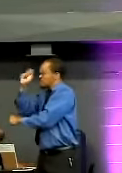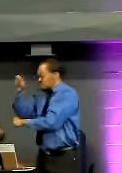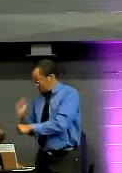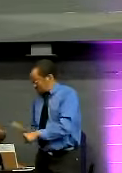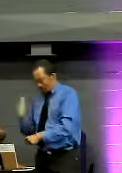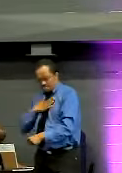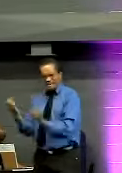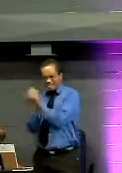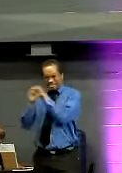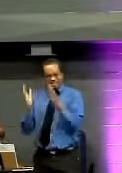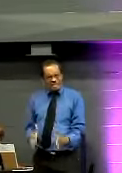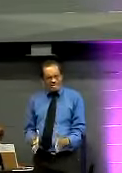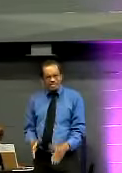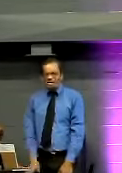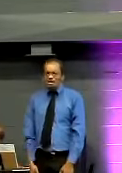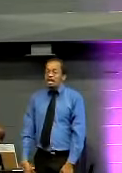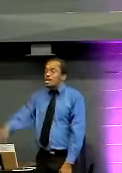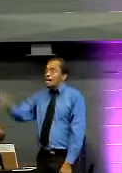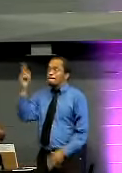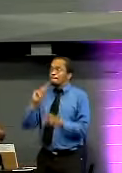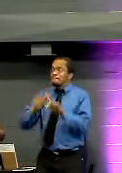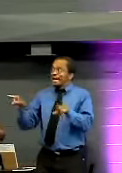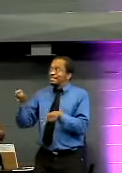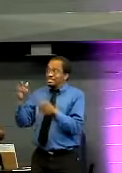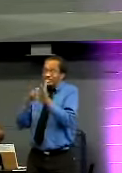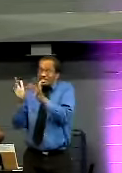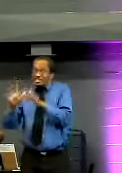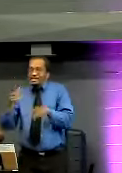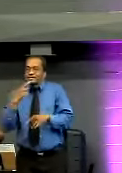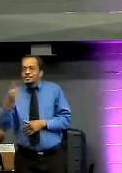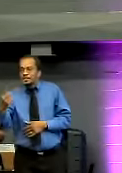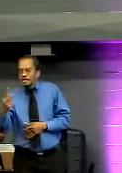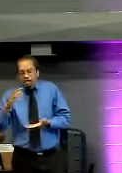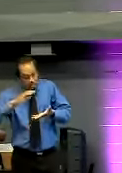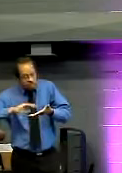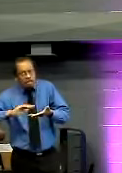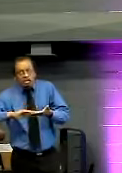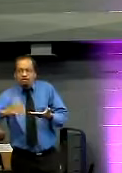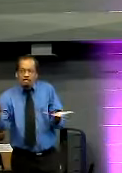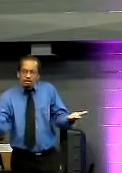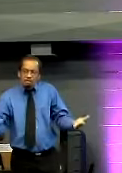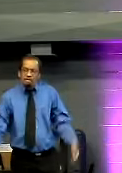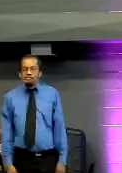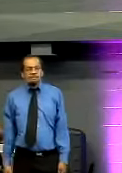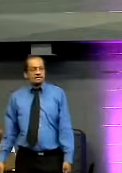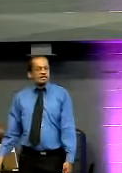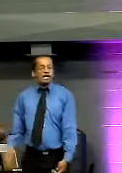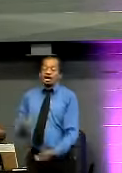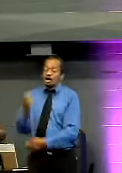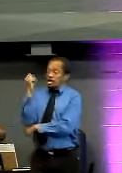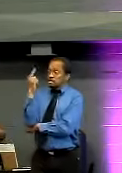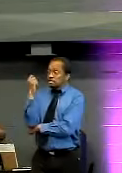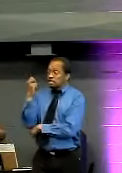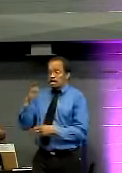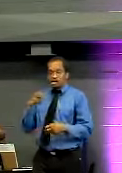it. Yet he still says, forgive them. See, part of our